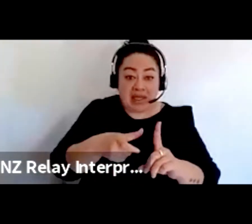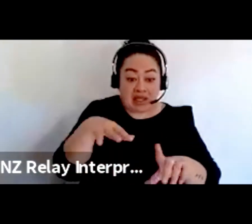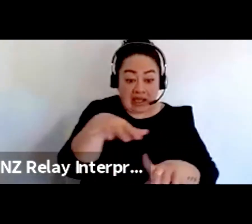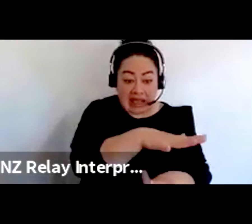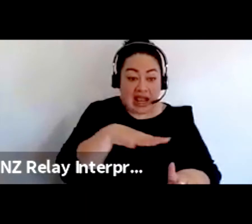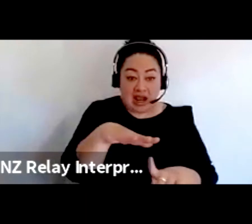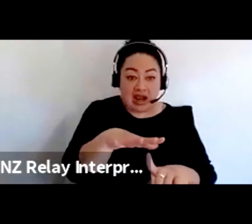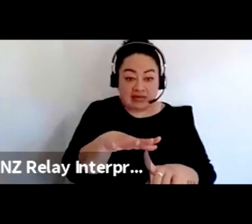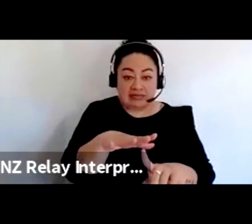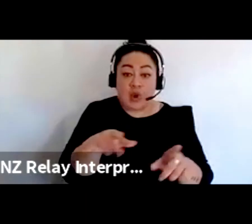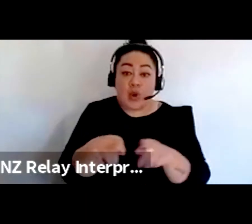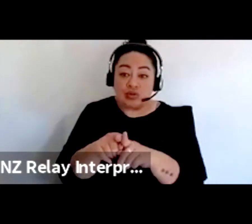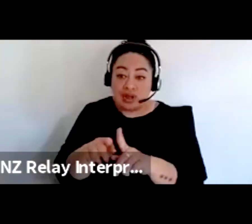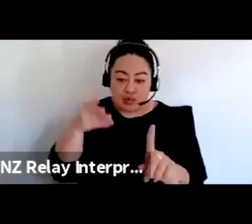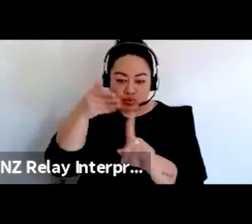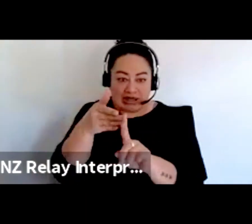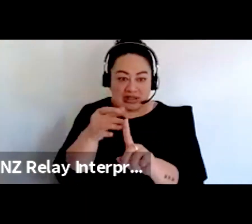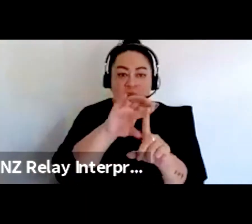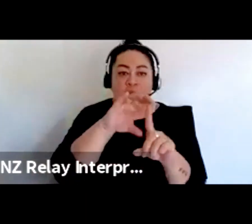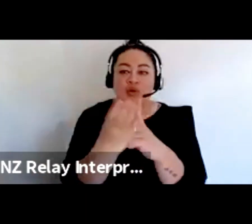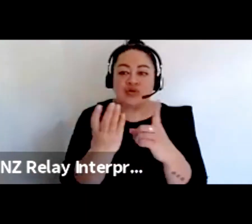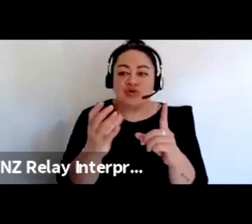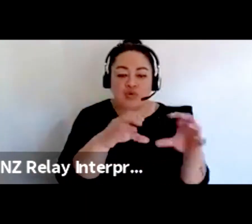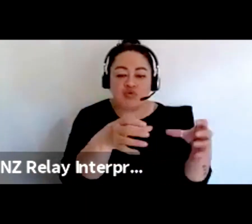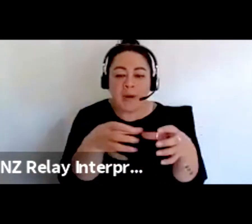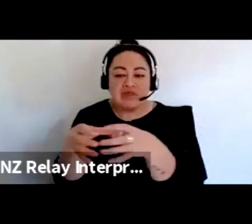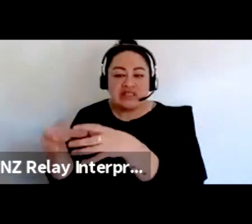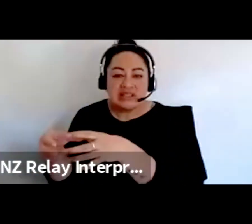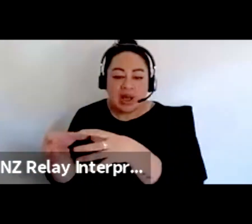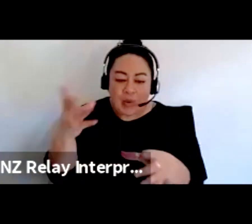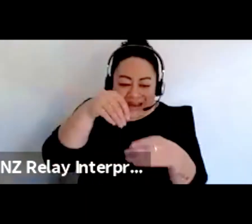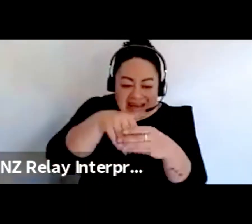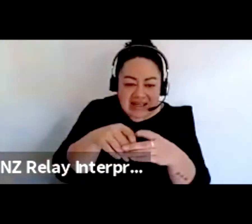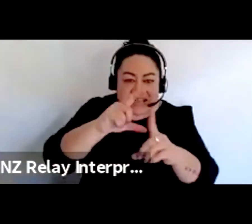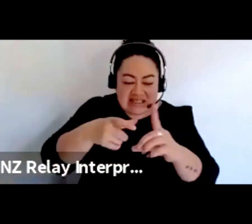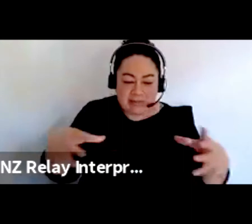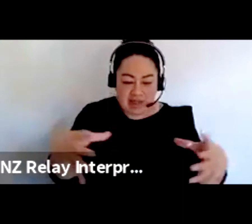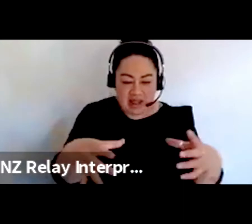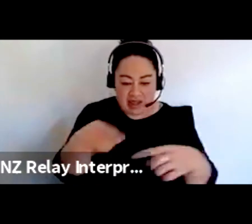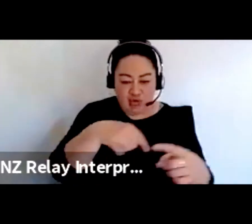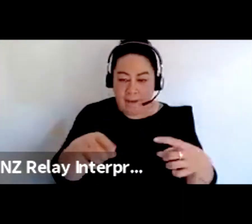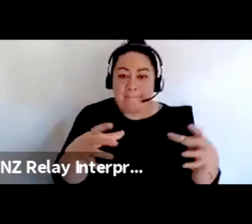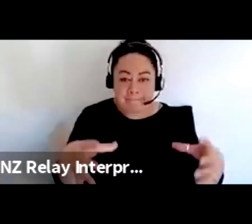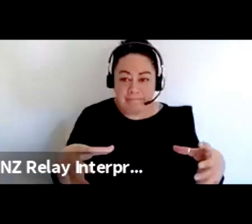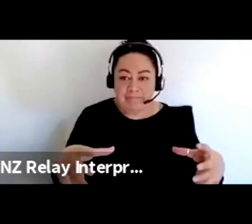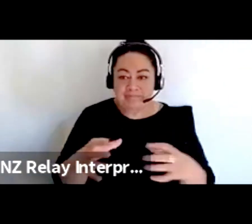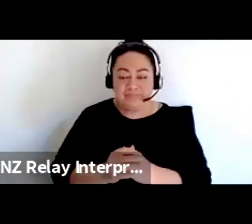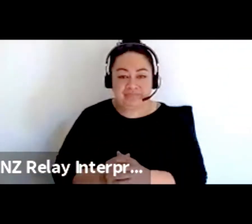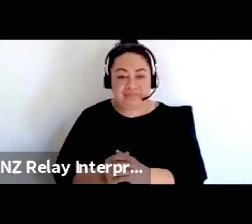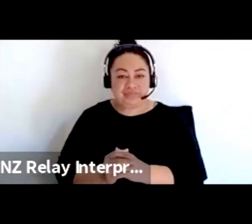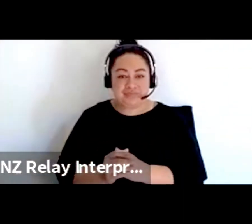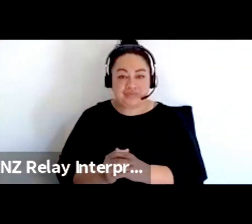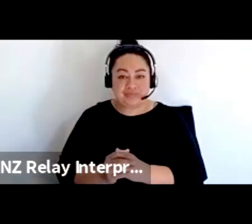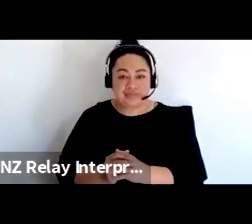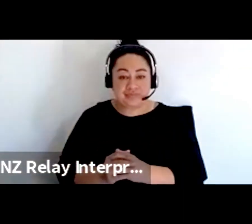groups within those sectors and doing some work along those lines. So